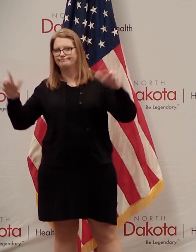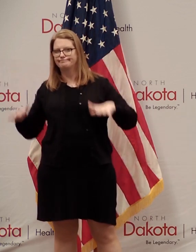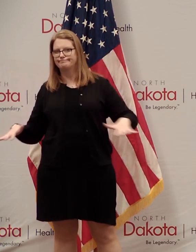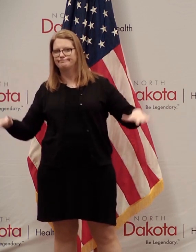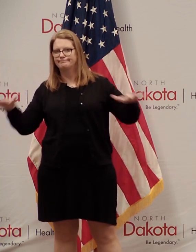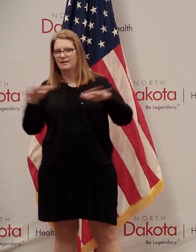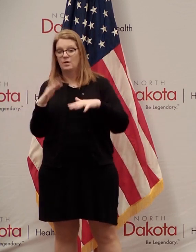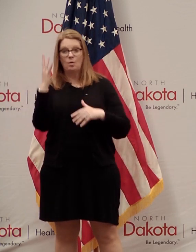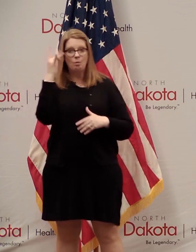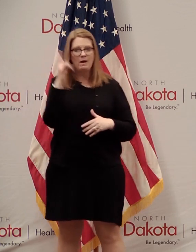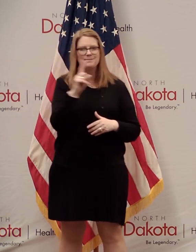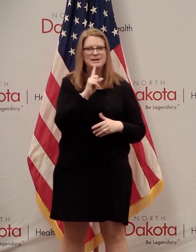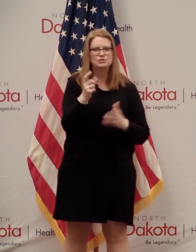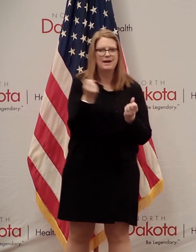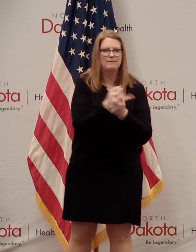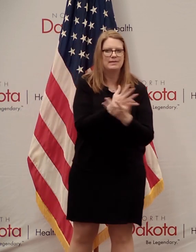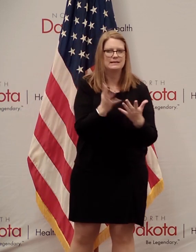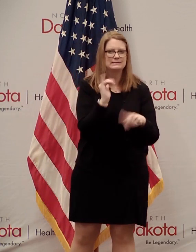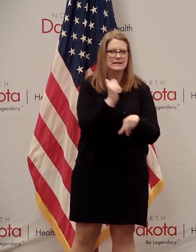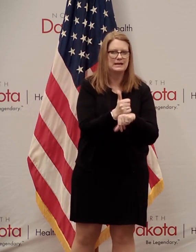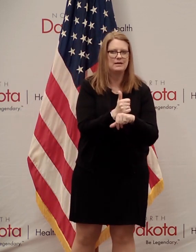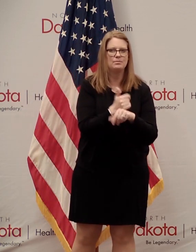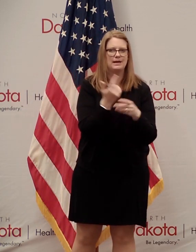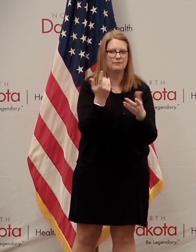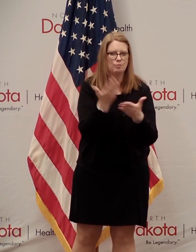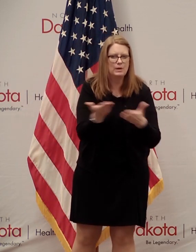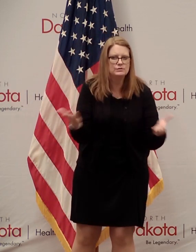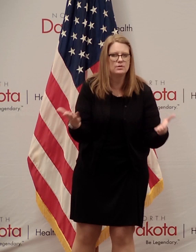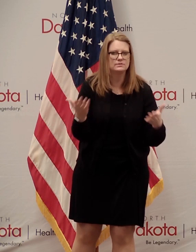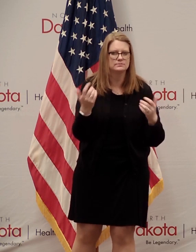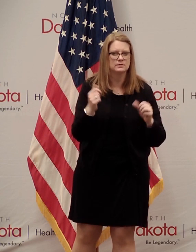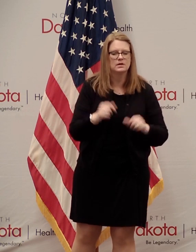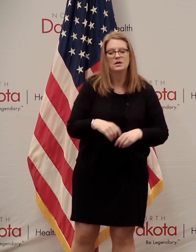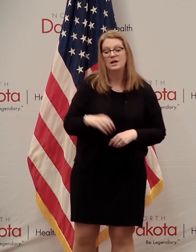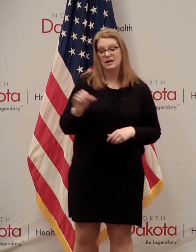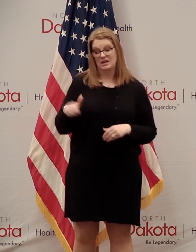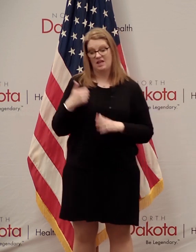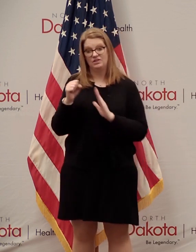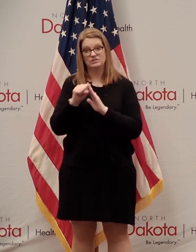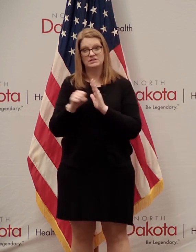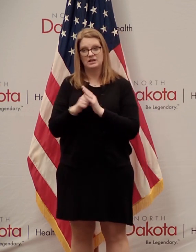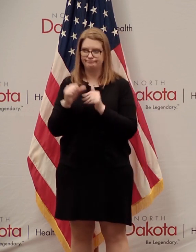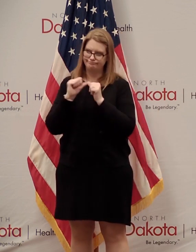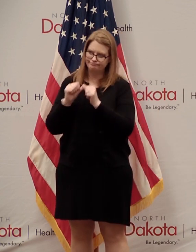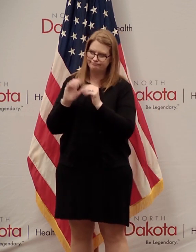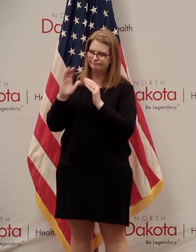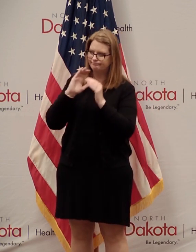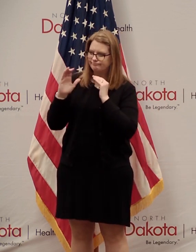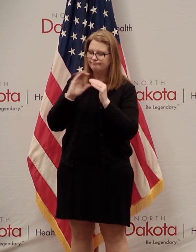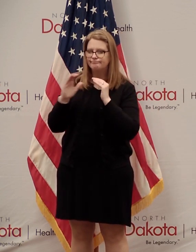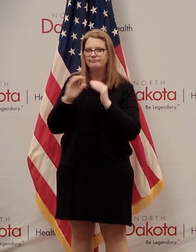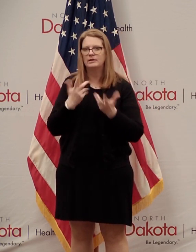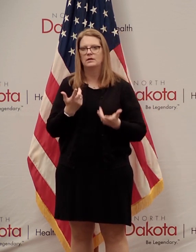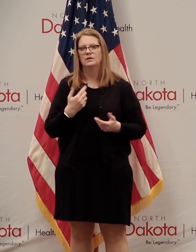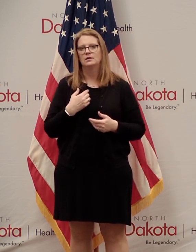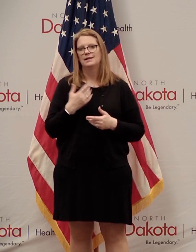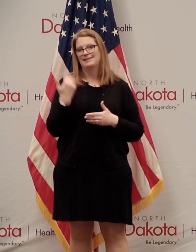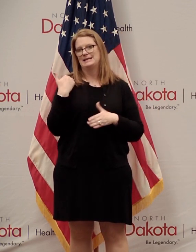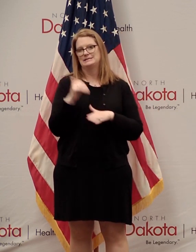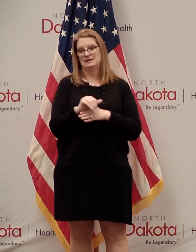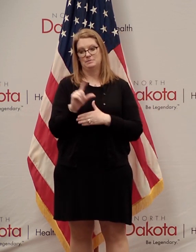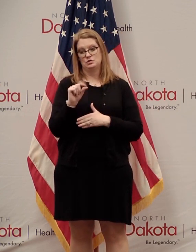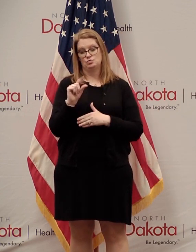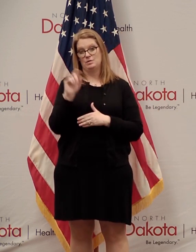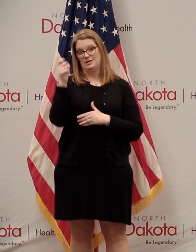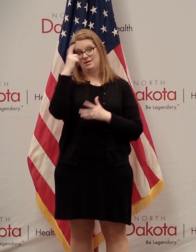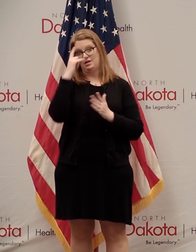right resources. And then other states, we're in constant communication with other states. I was on a call last night with about 20 governors,